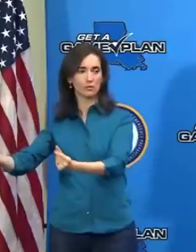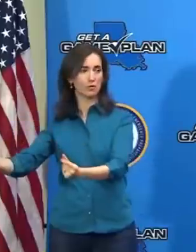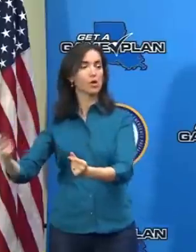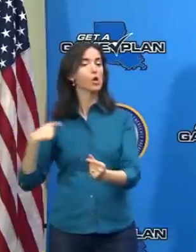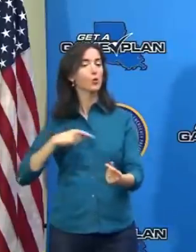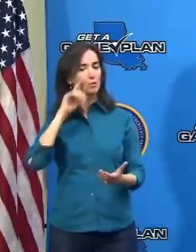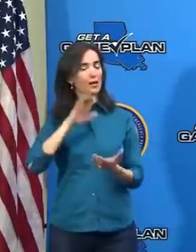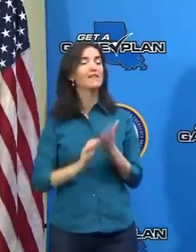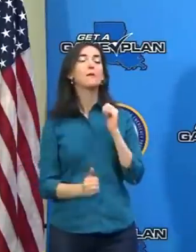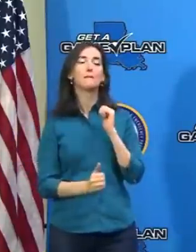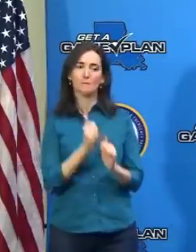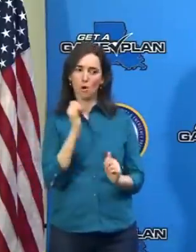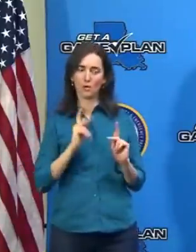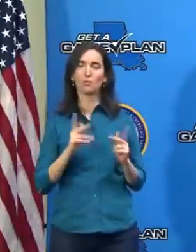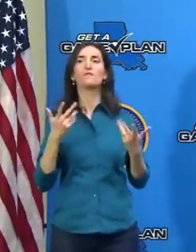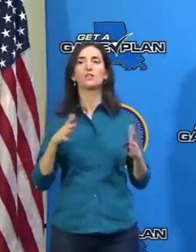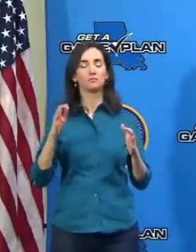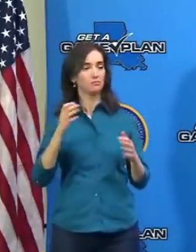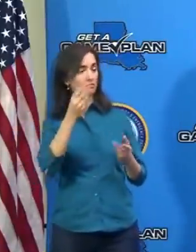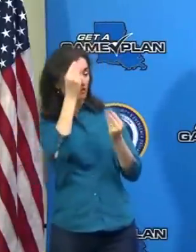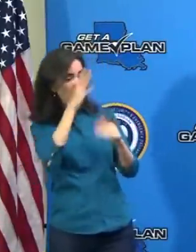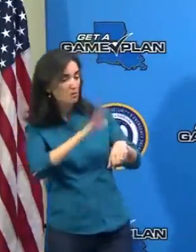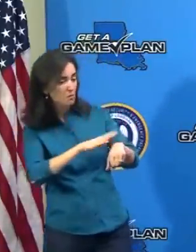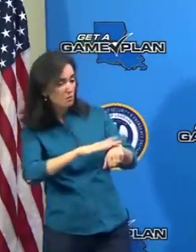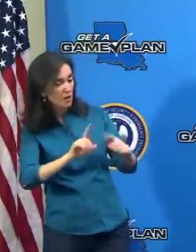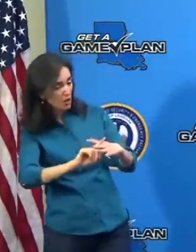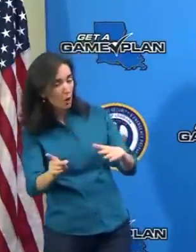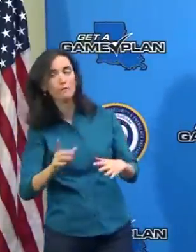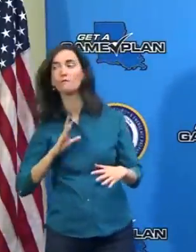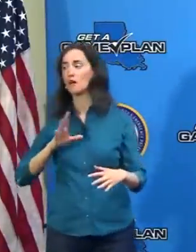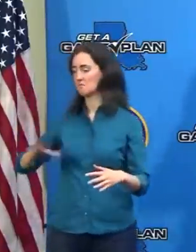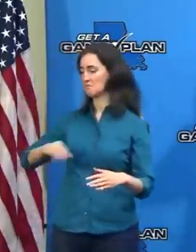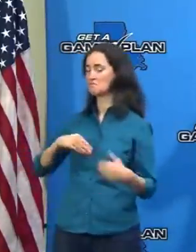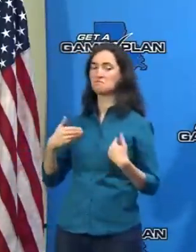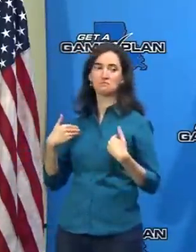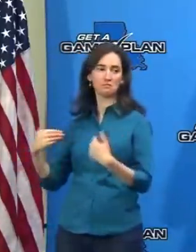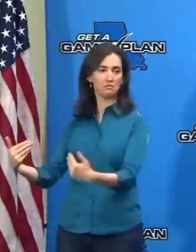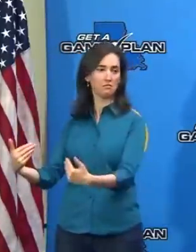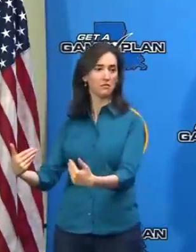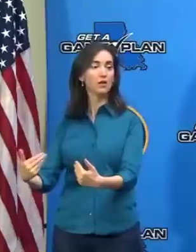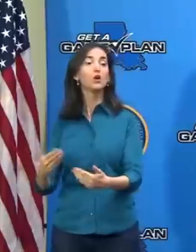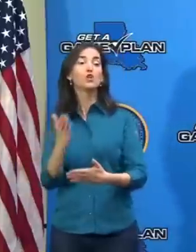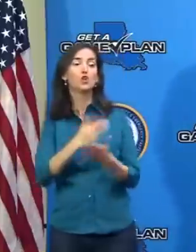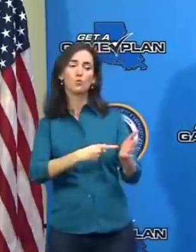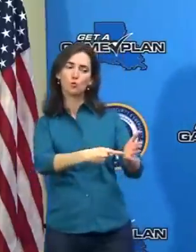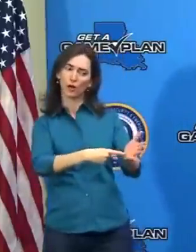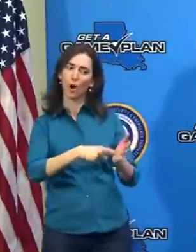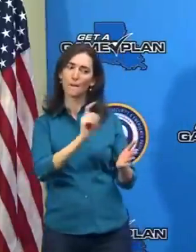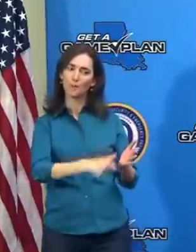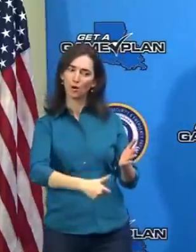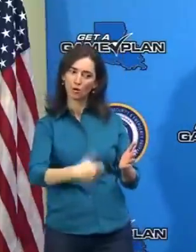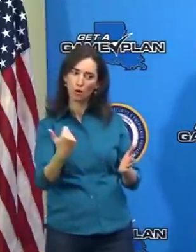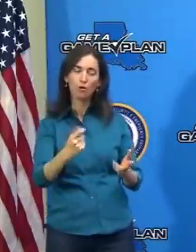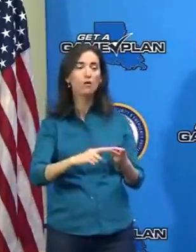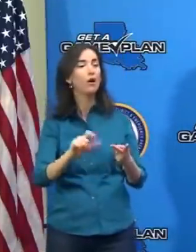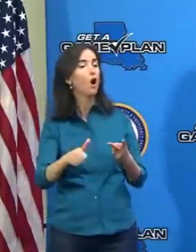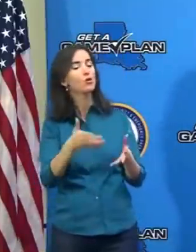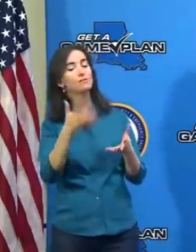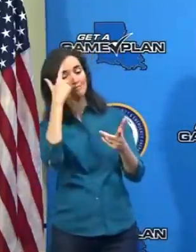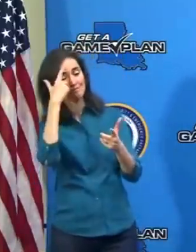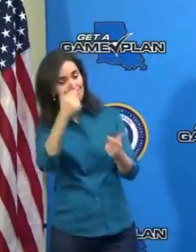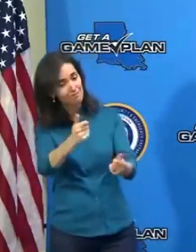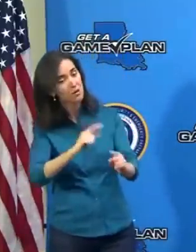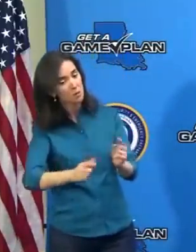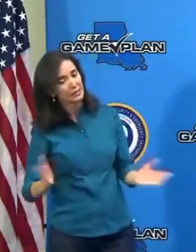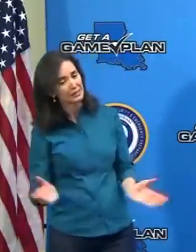to evacuate when they were told to do so, either because of a voluntary or a mandatory evacuation order. But I'm under no illusion